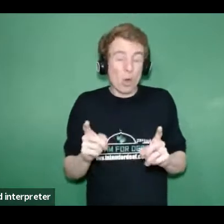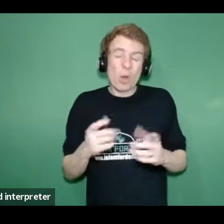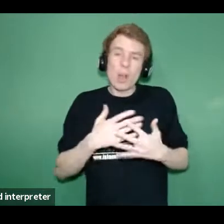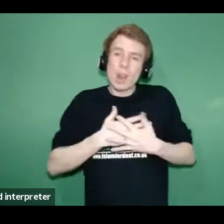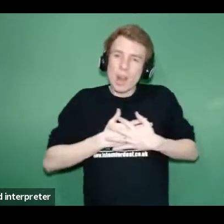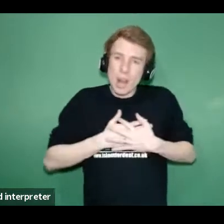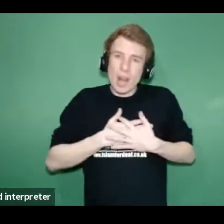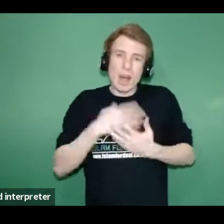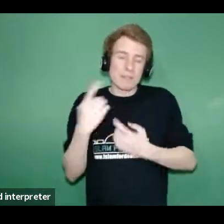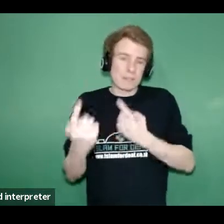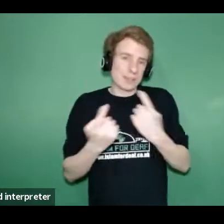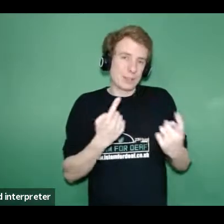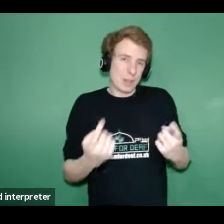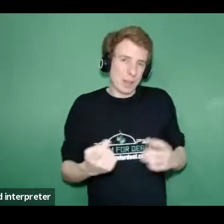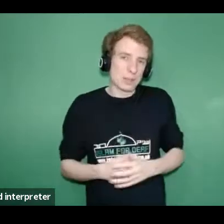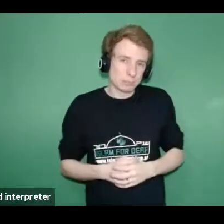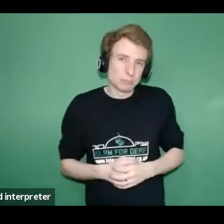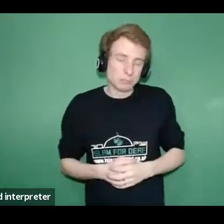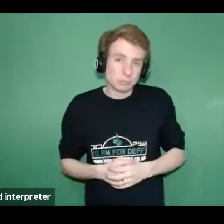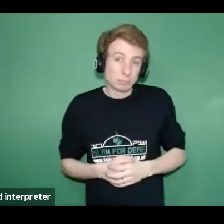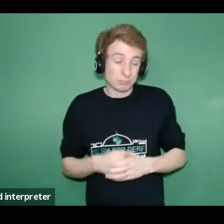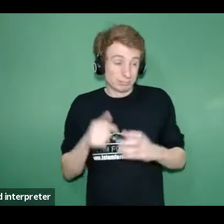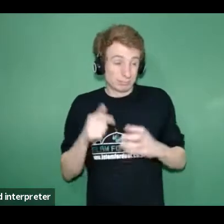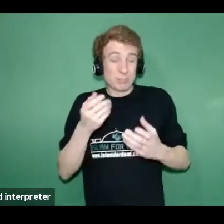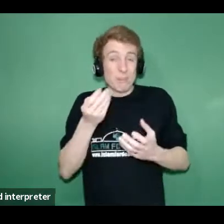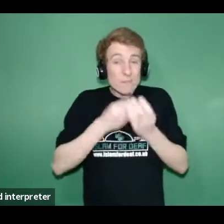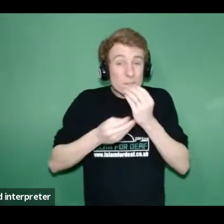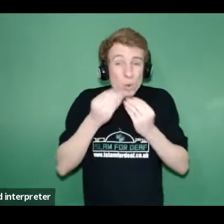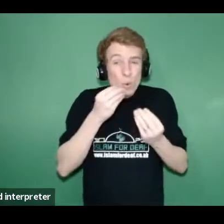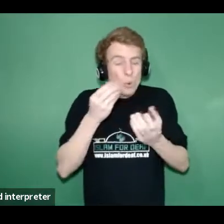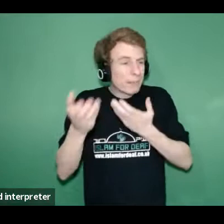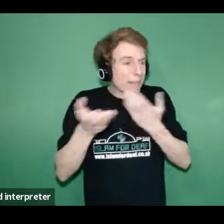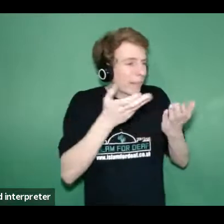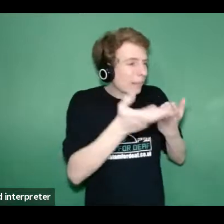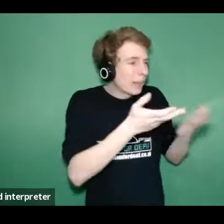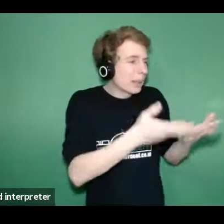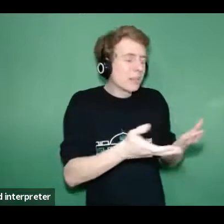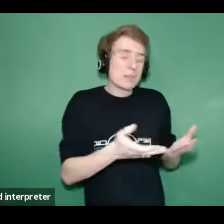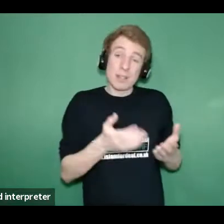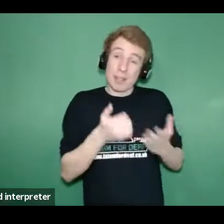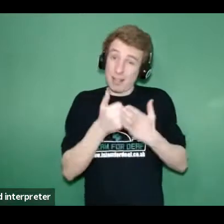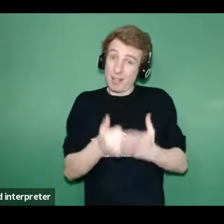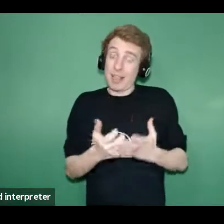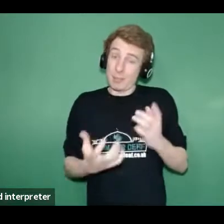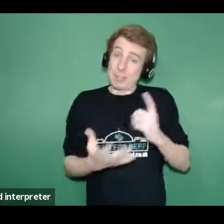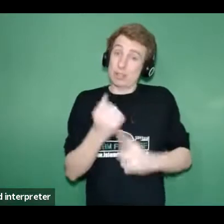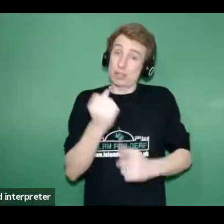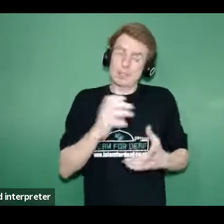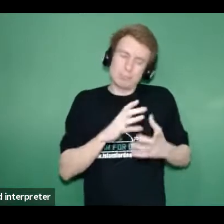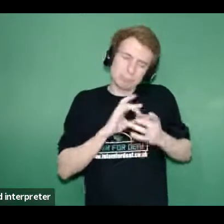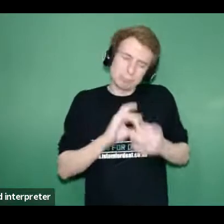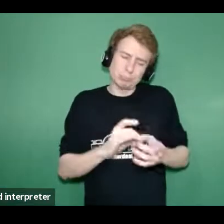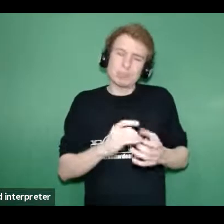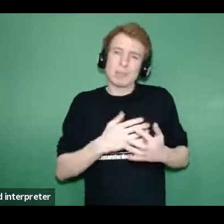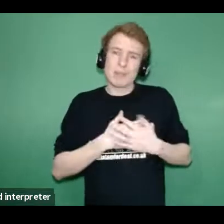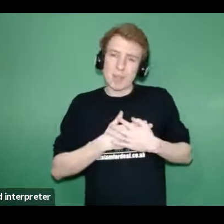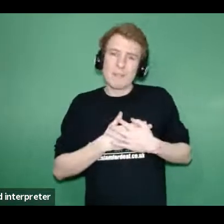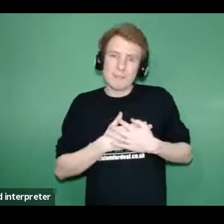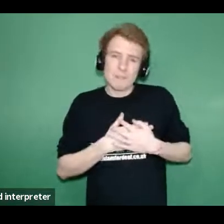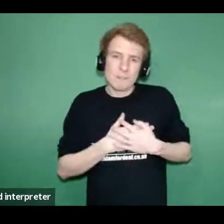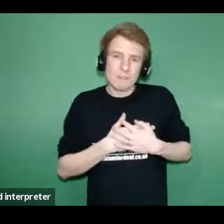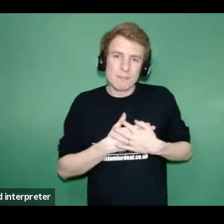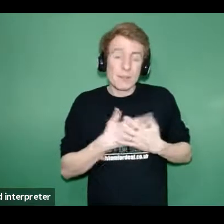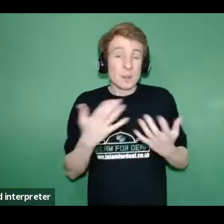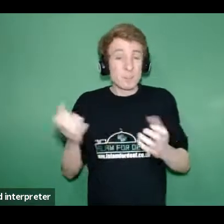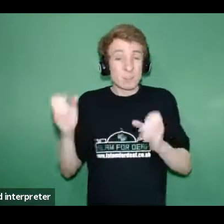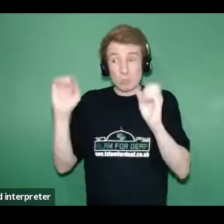causes individuals to love one another. And the Prophet, peace and blessings be upon him, said, feed the people